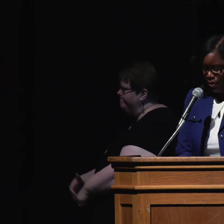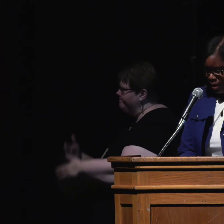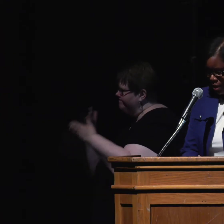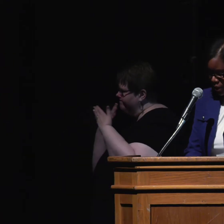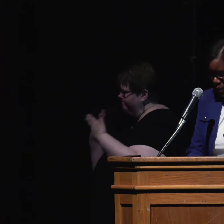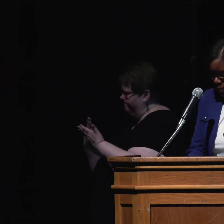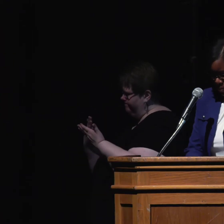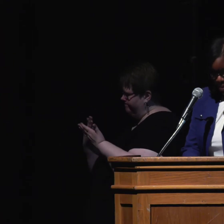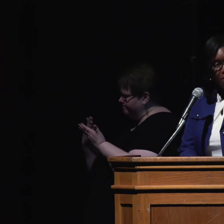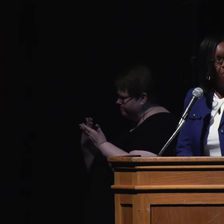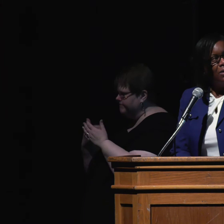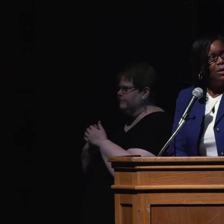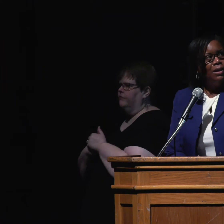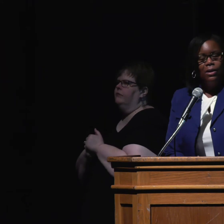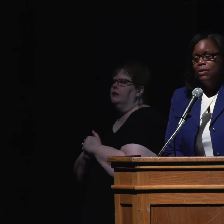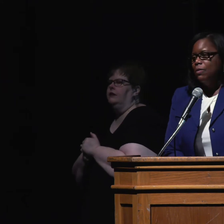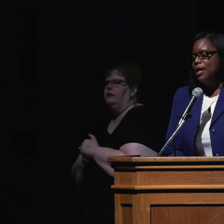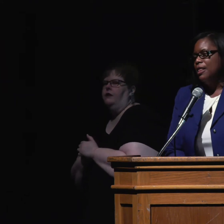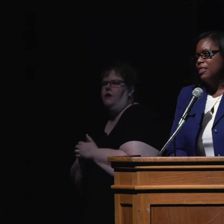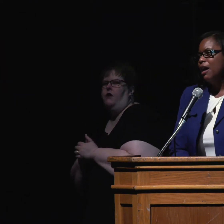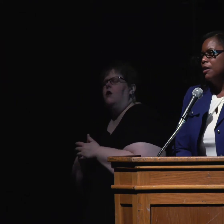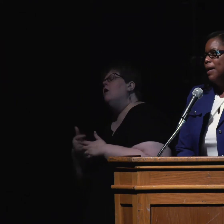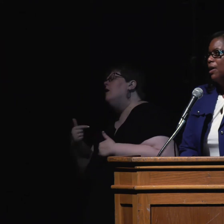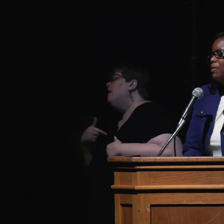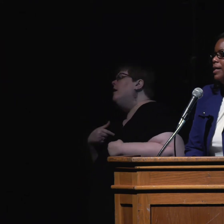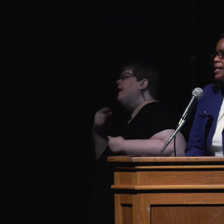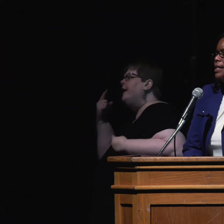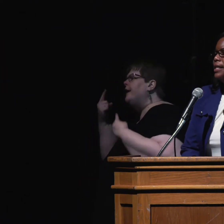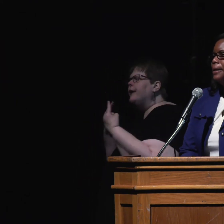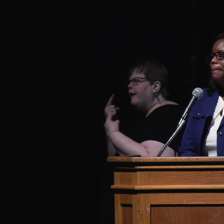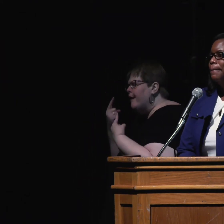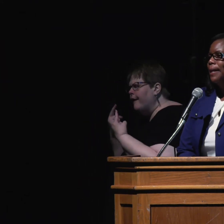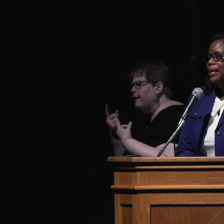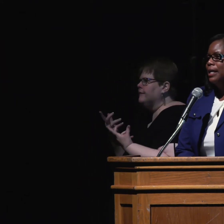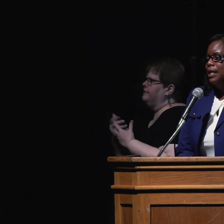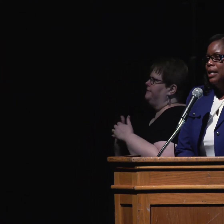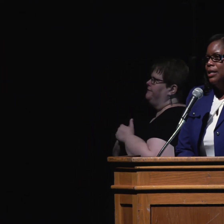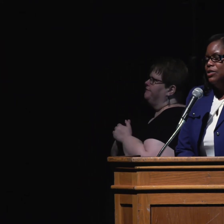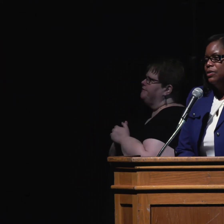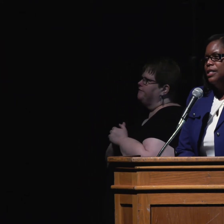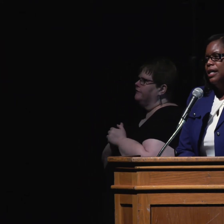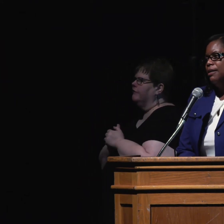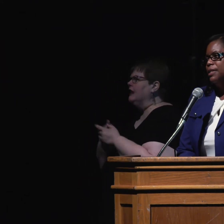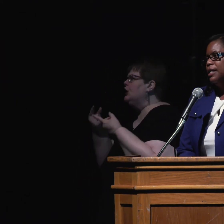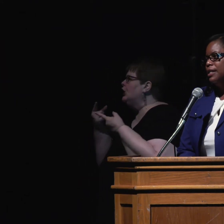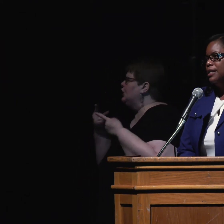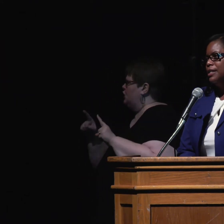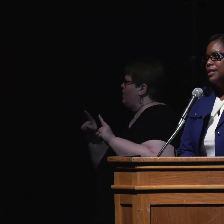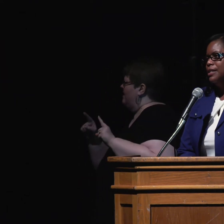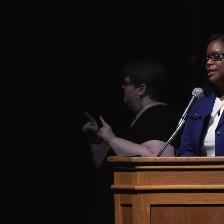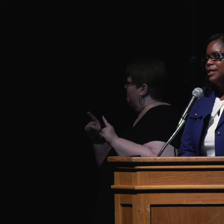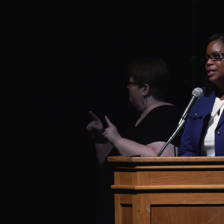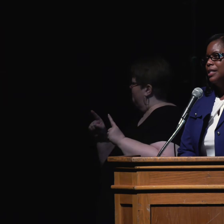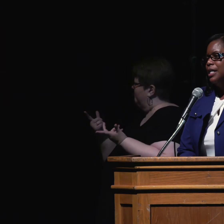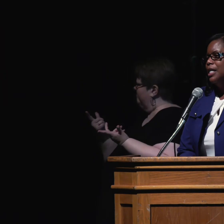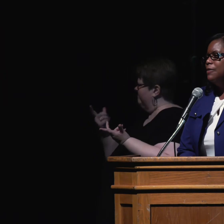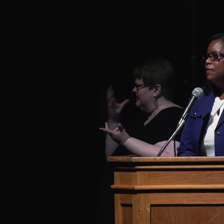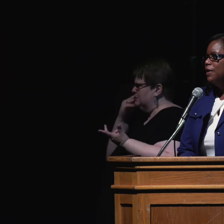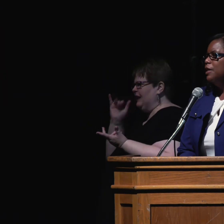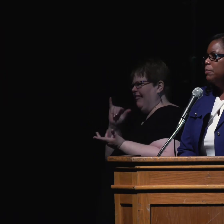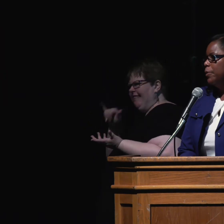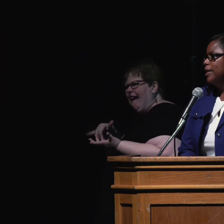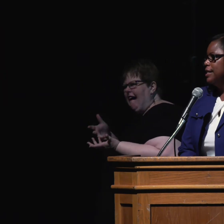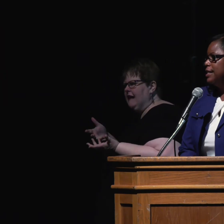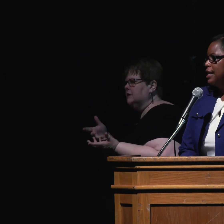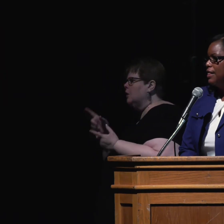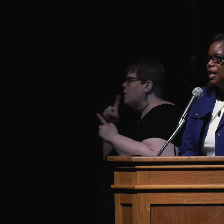Thank you. So what I thought about was, during times like this, it's